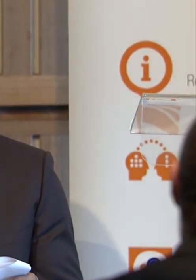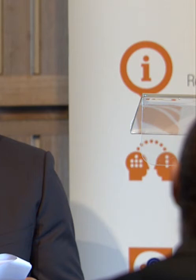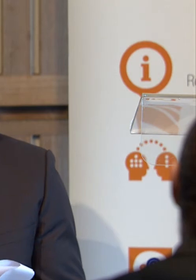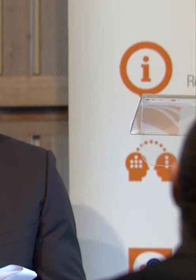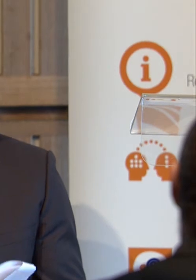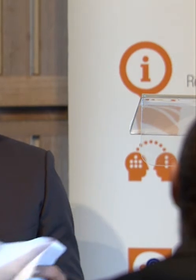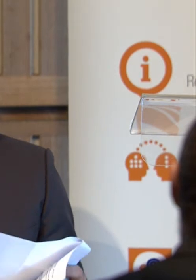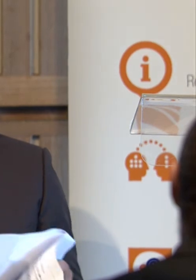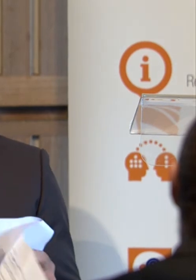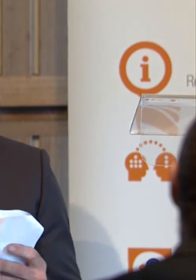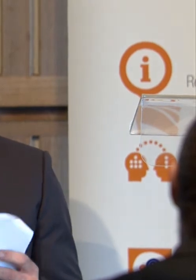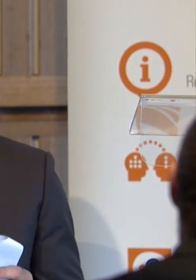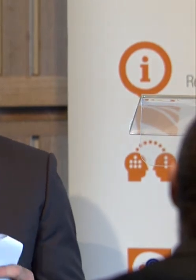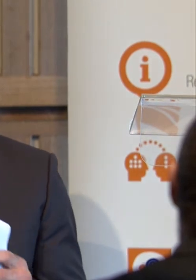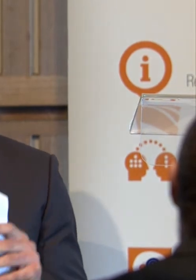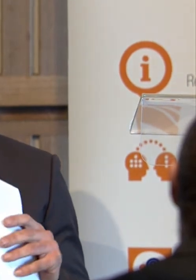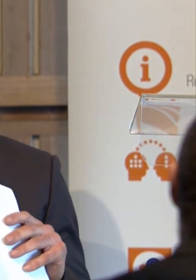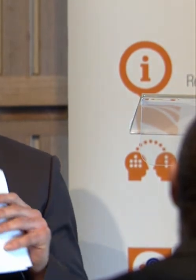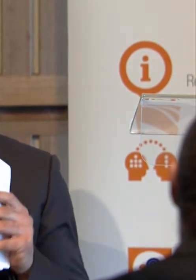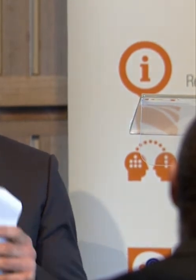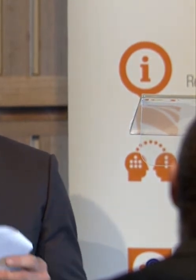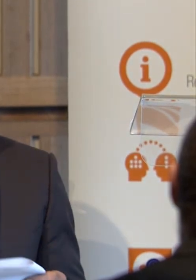LifeStart. It's a beautiful venue. To